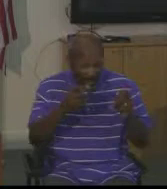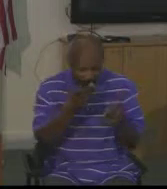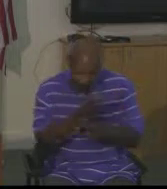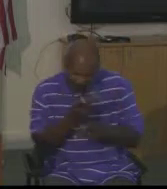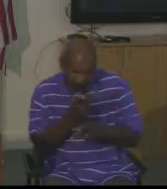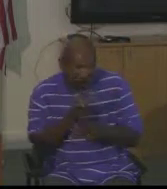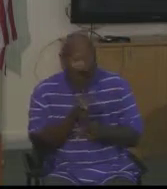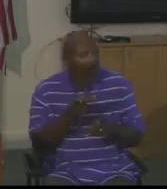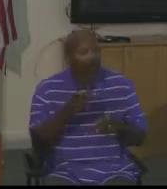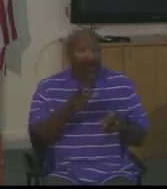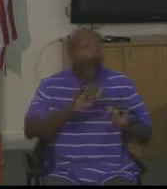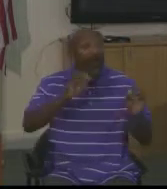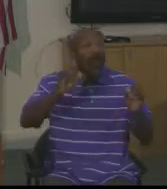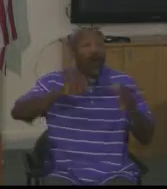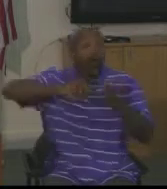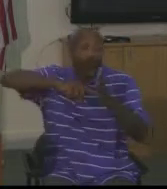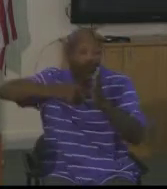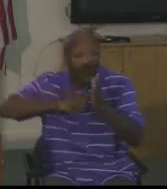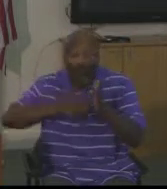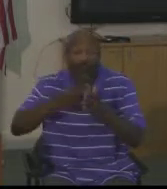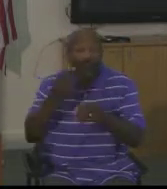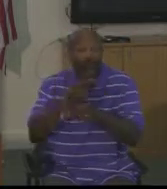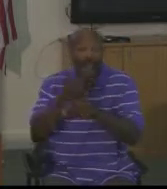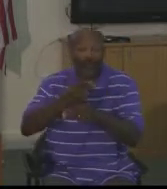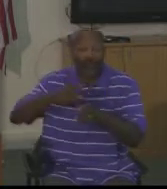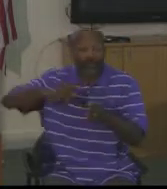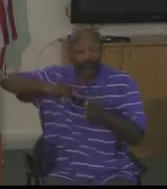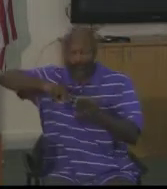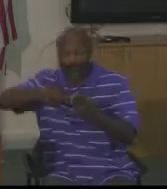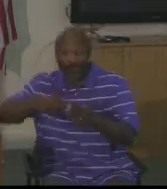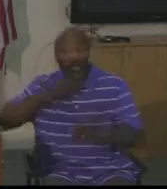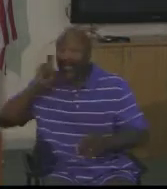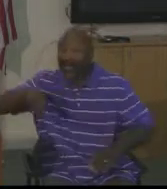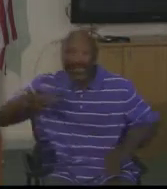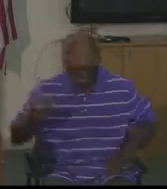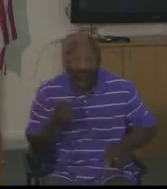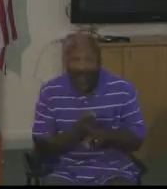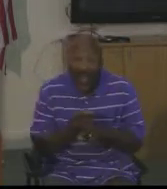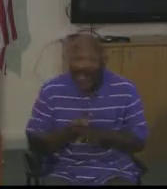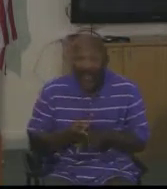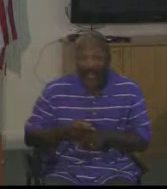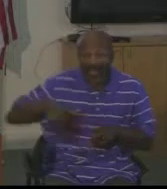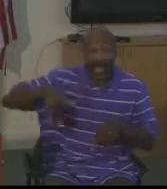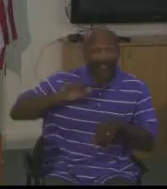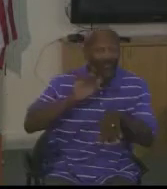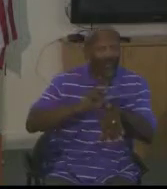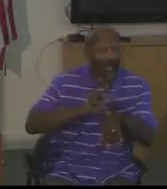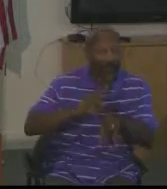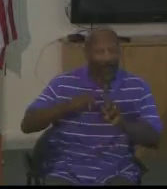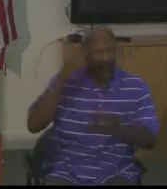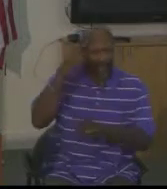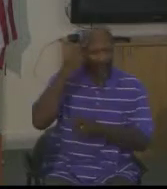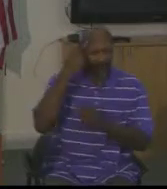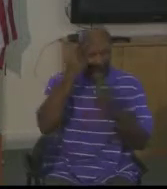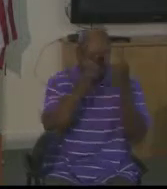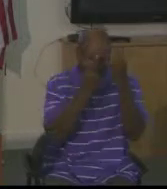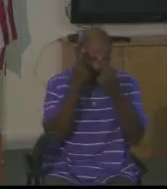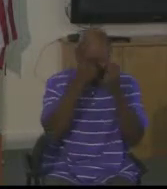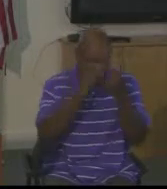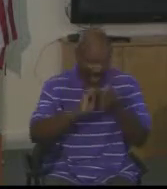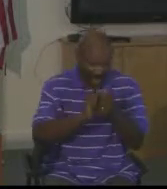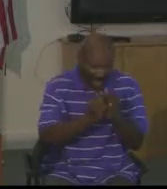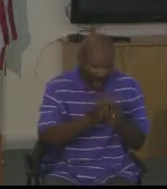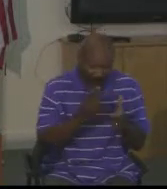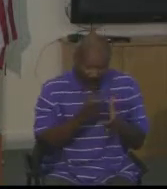figure out. We never took any screws out. We never really needed a tool in this, so we used our brain